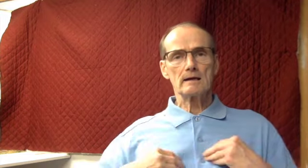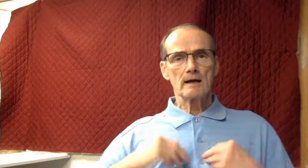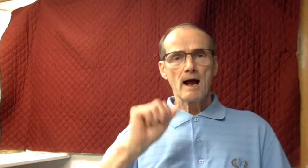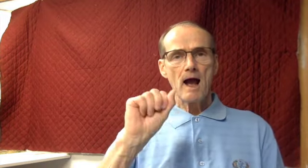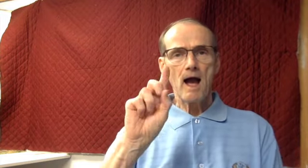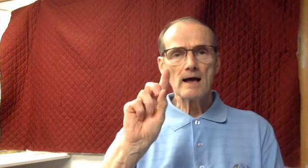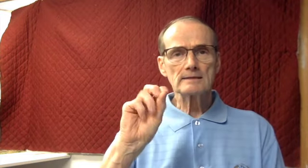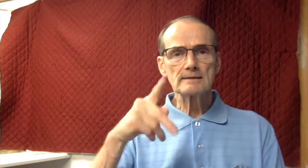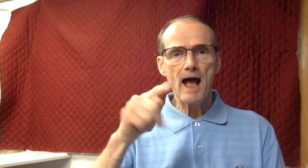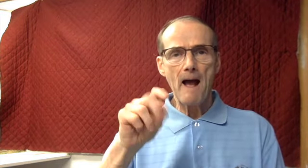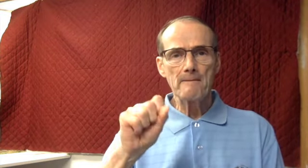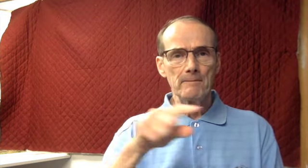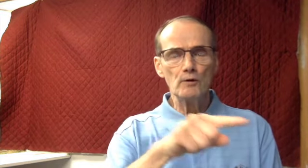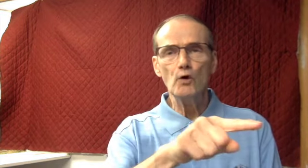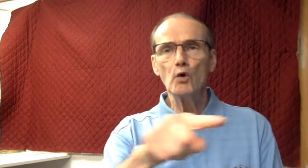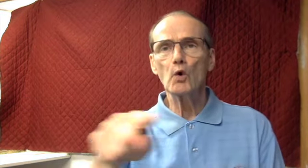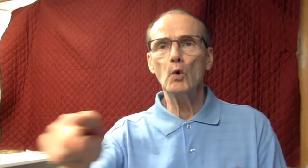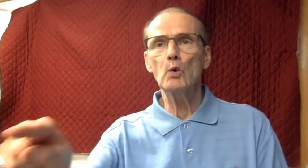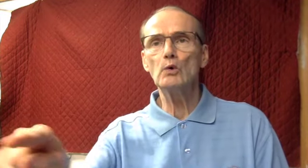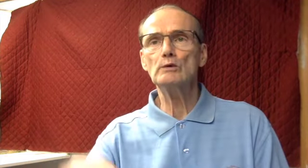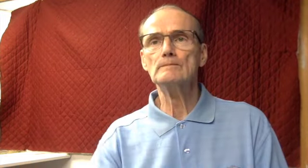but you received a spirit of adoption,